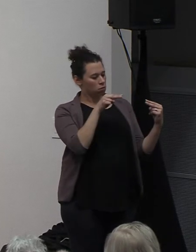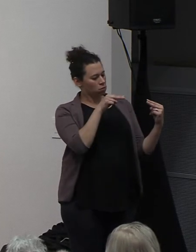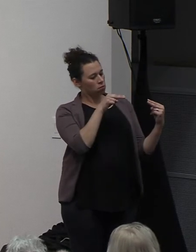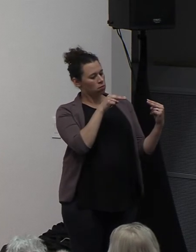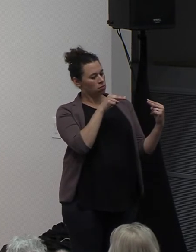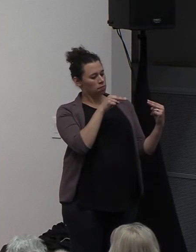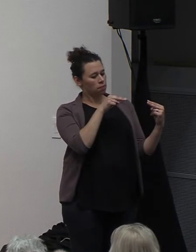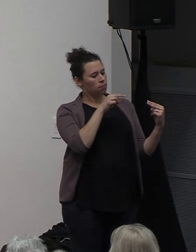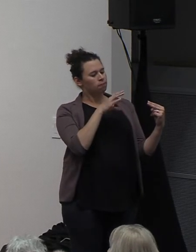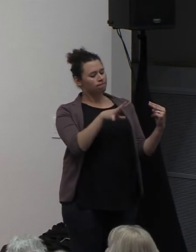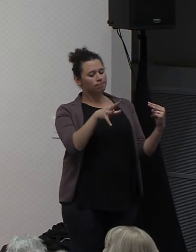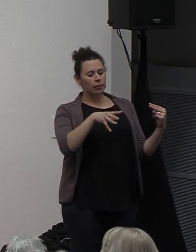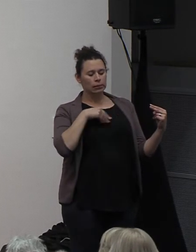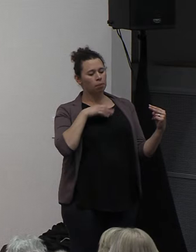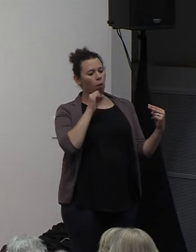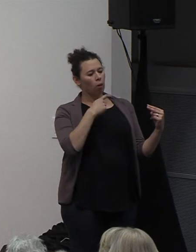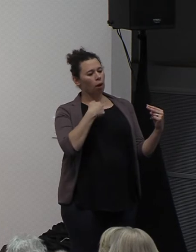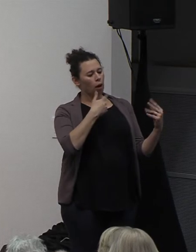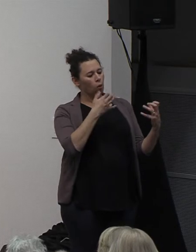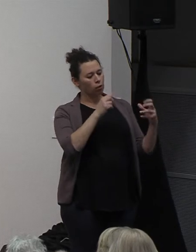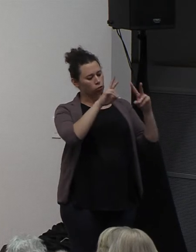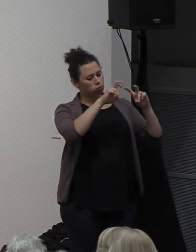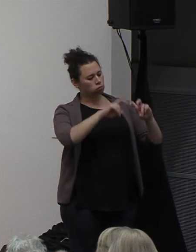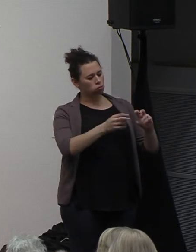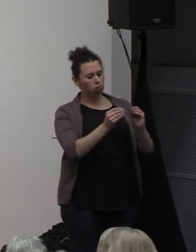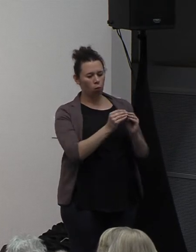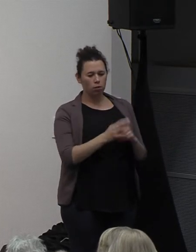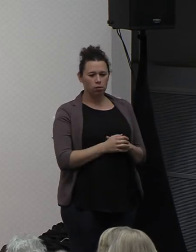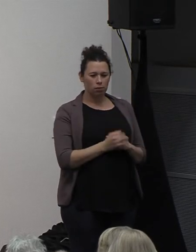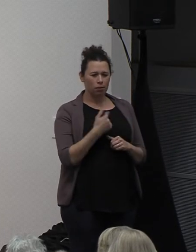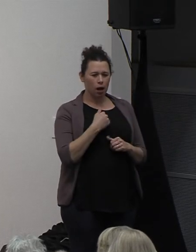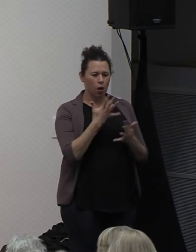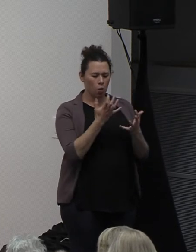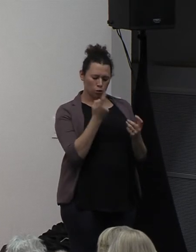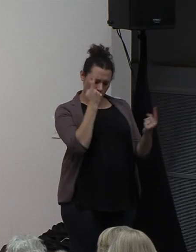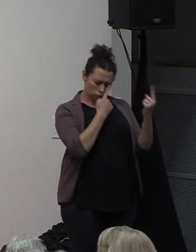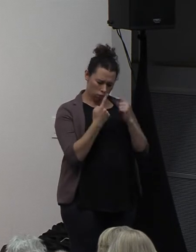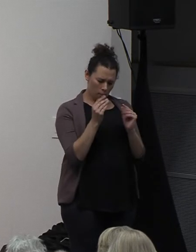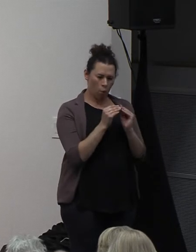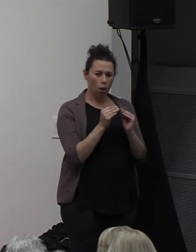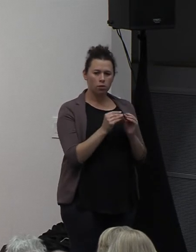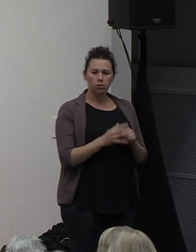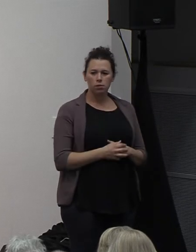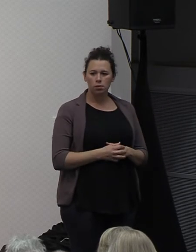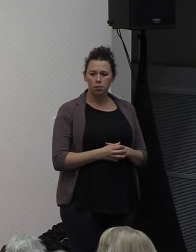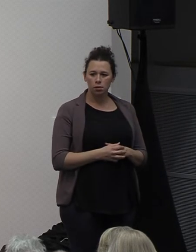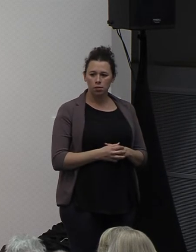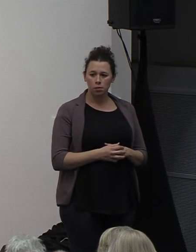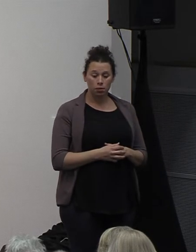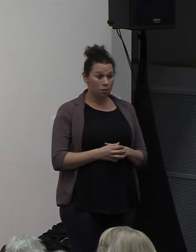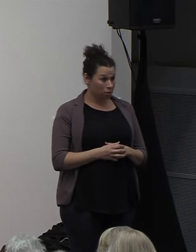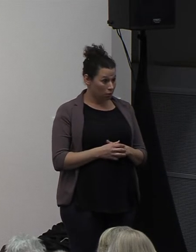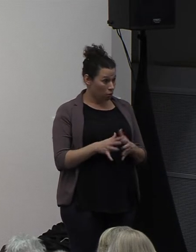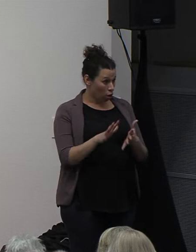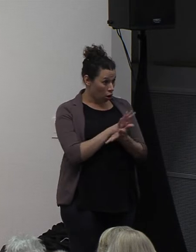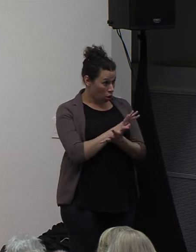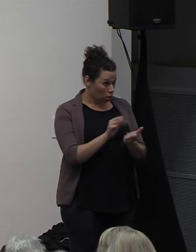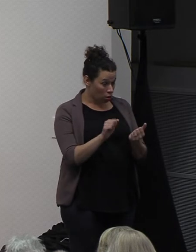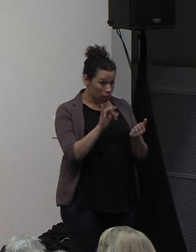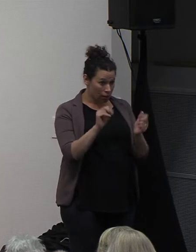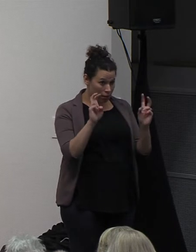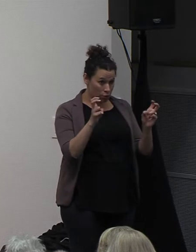he or she never saw the photo at all? The Holocaust is indeed a difficult subject to